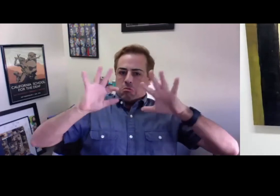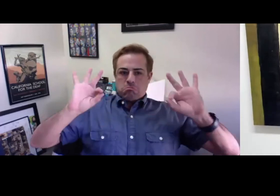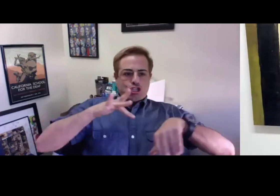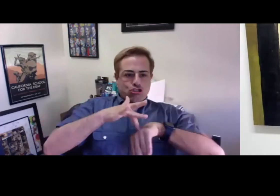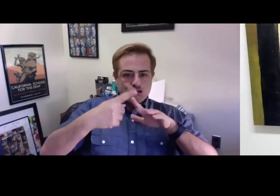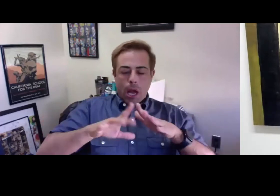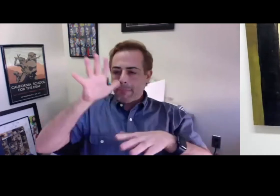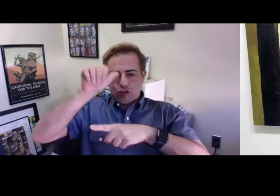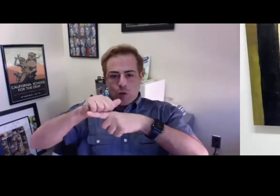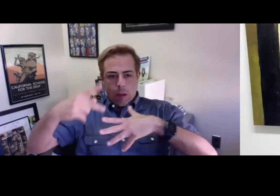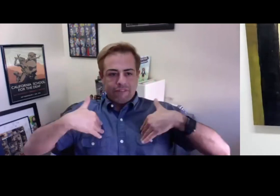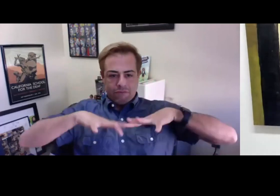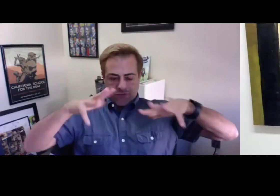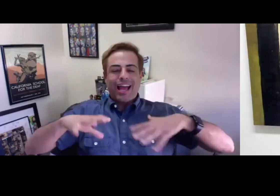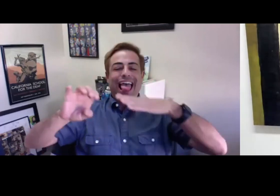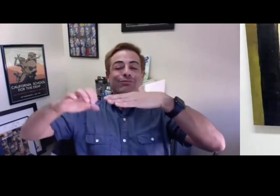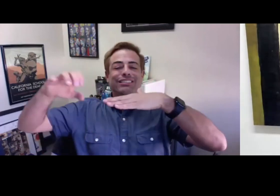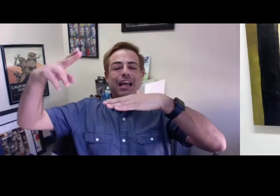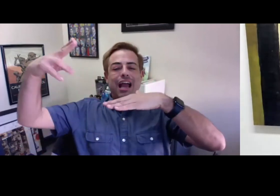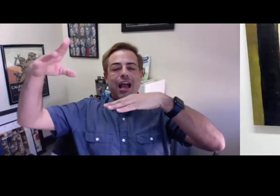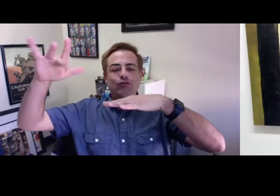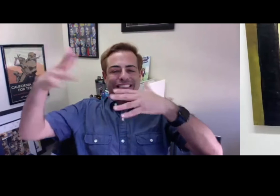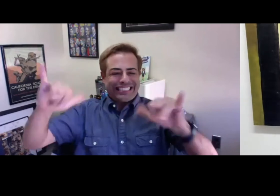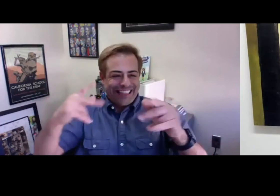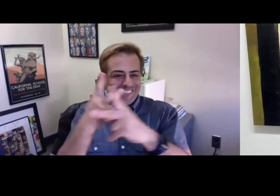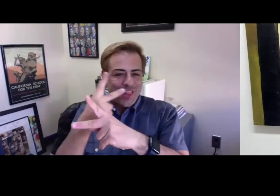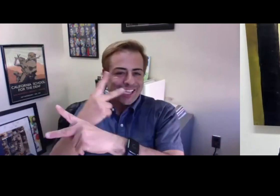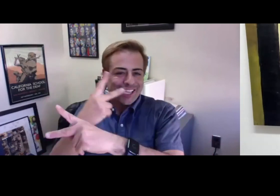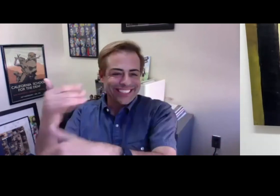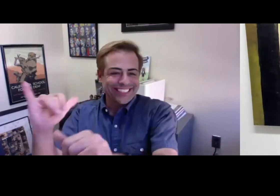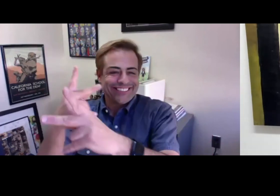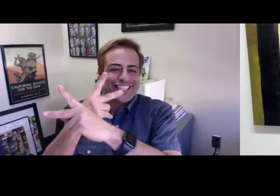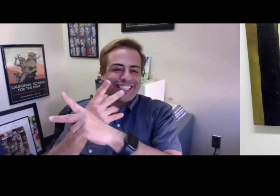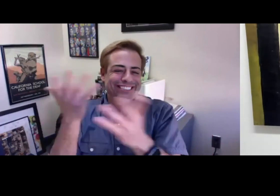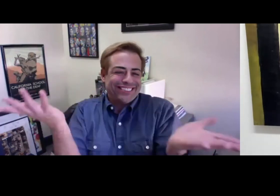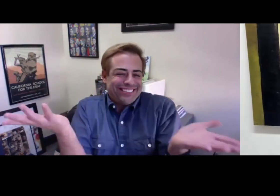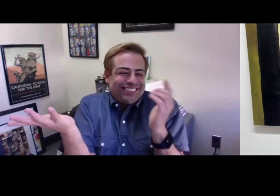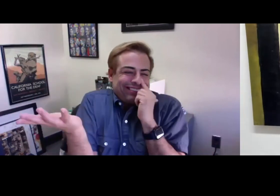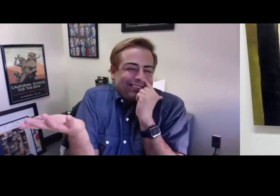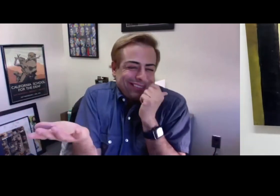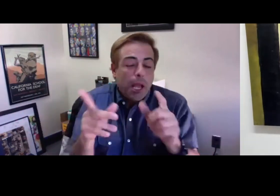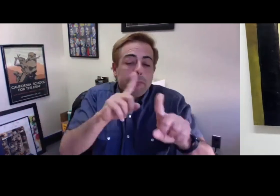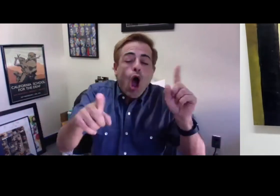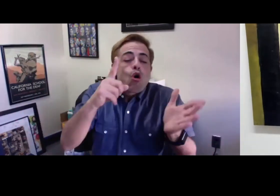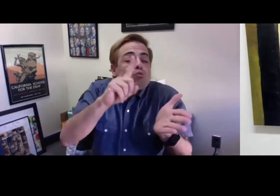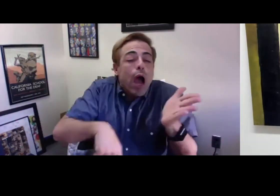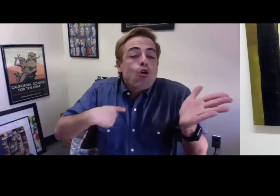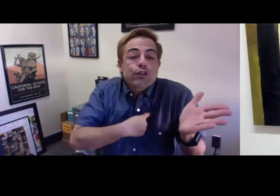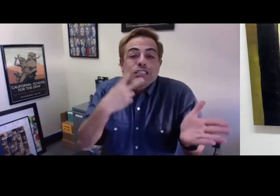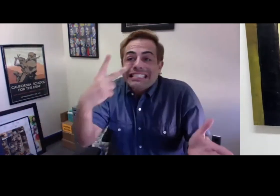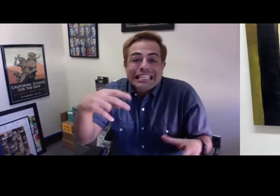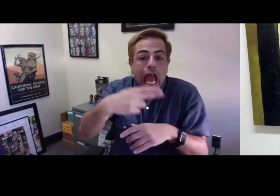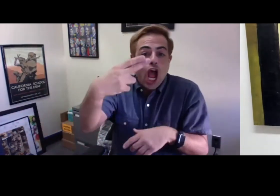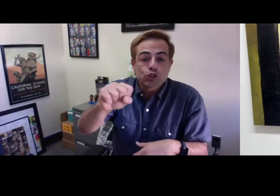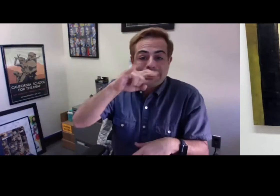And those are the years that language is typically acquired. I mean, they're still figuring out things after that